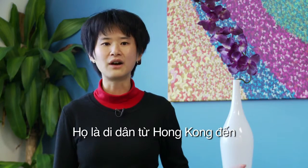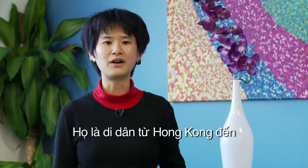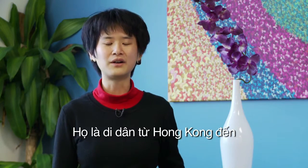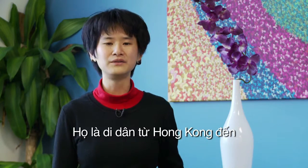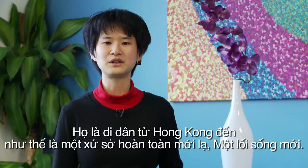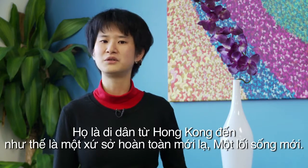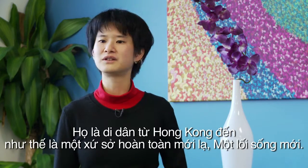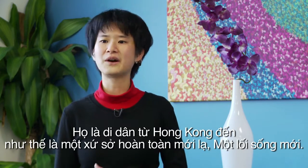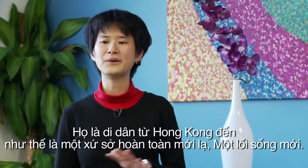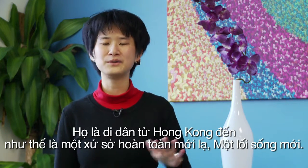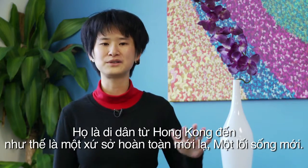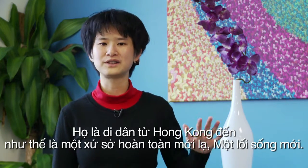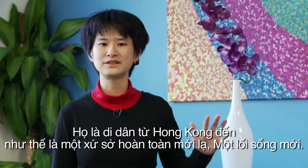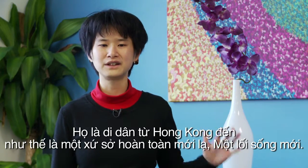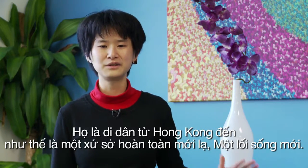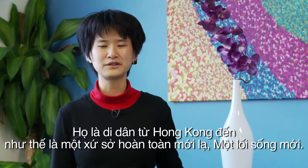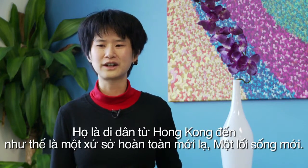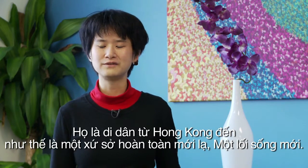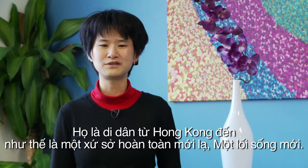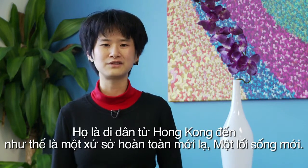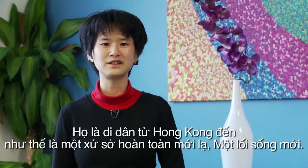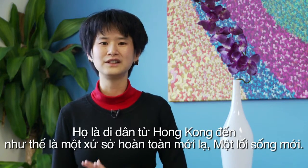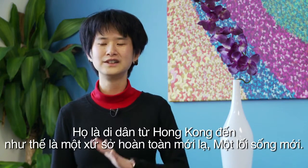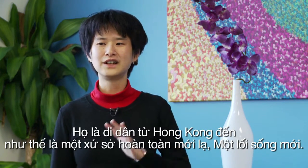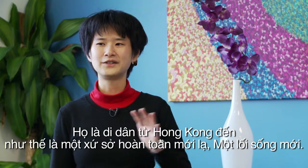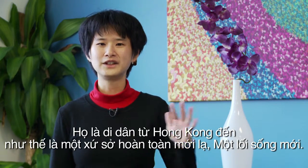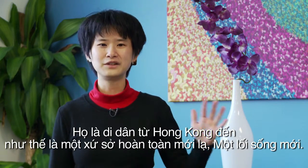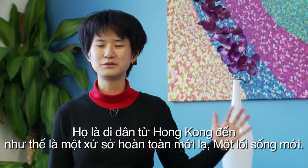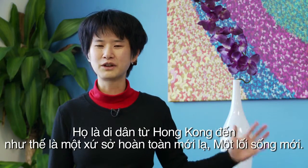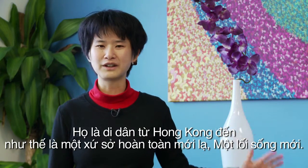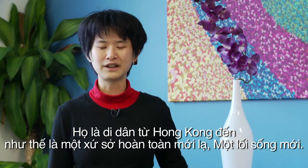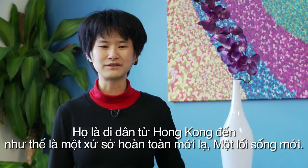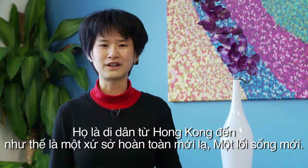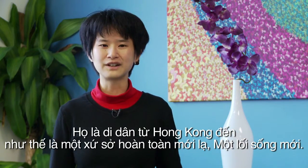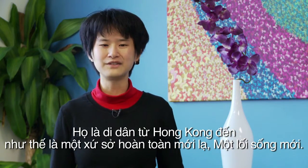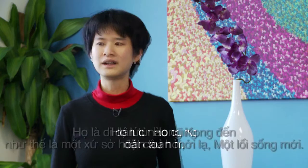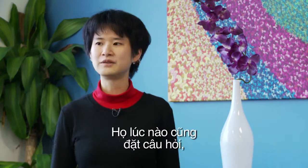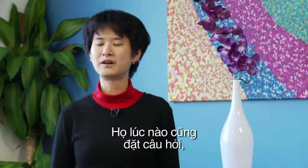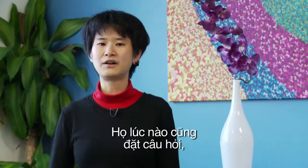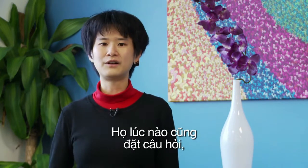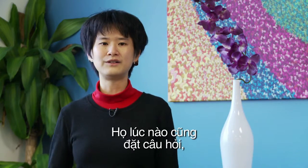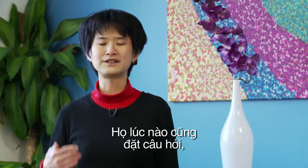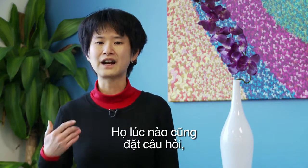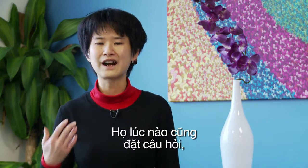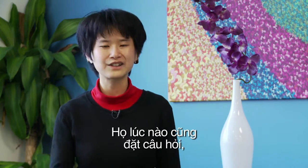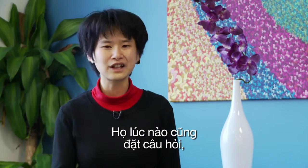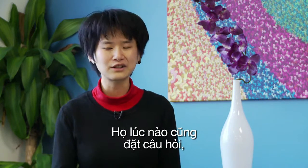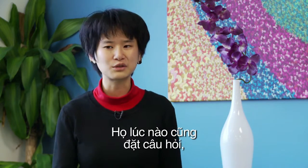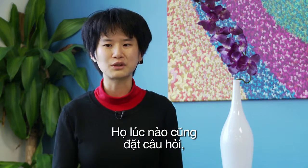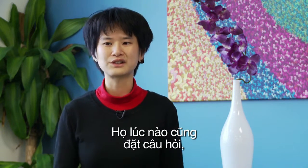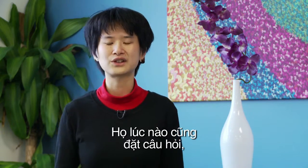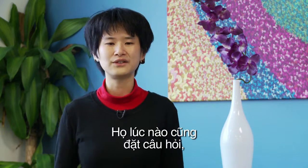Kong, so a totally new country, a new way of life. They were always asking questions,